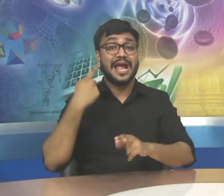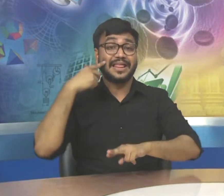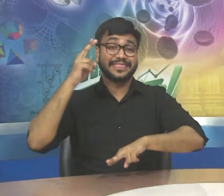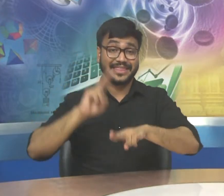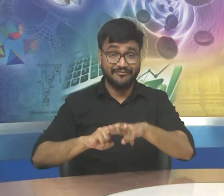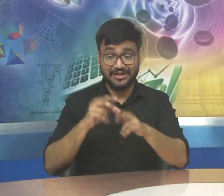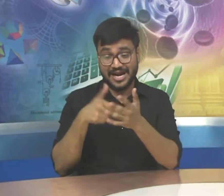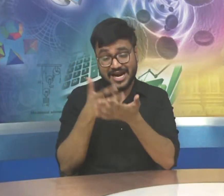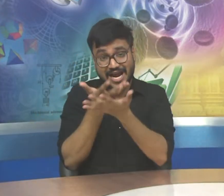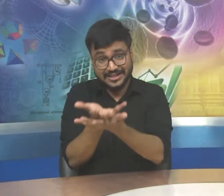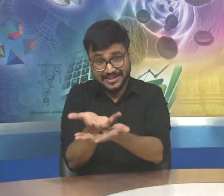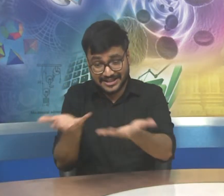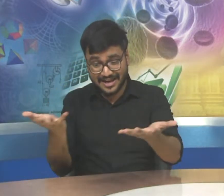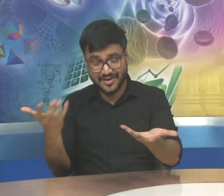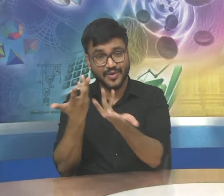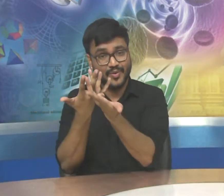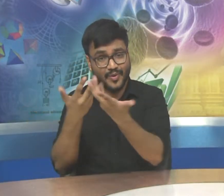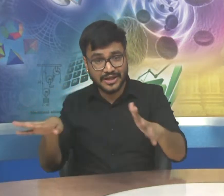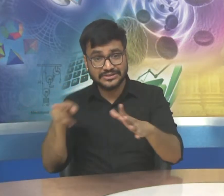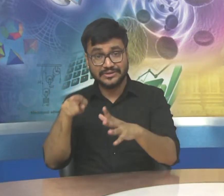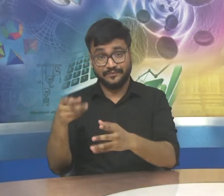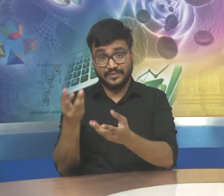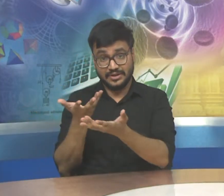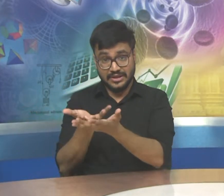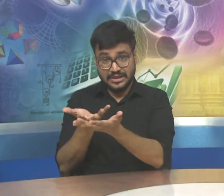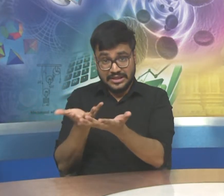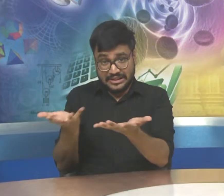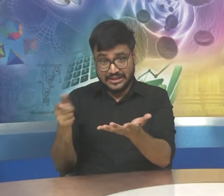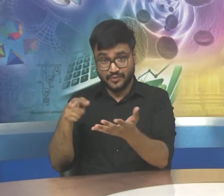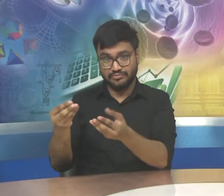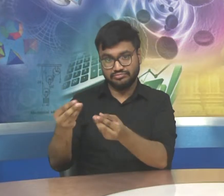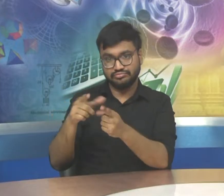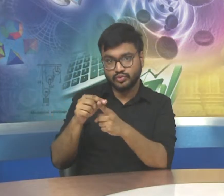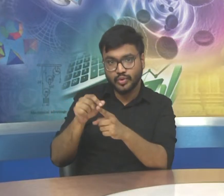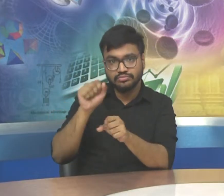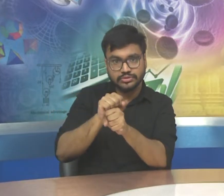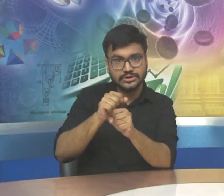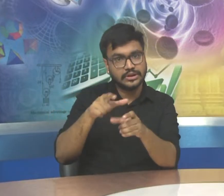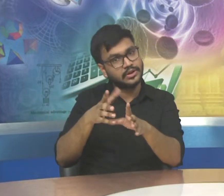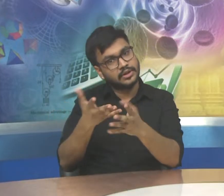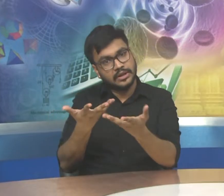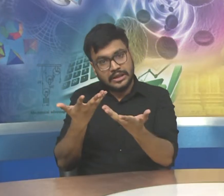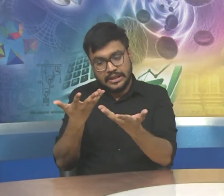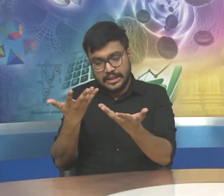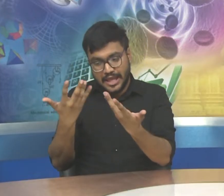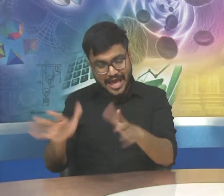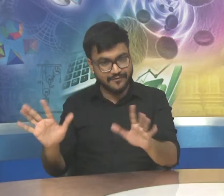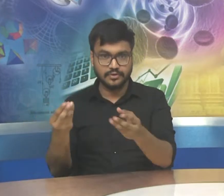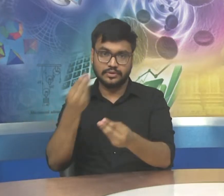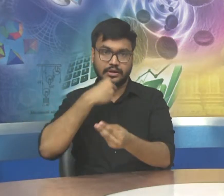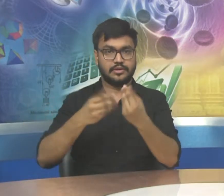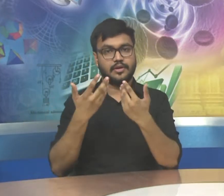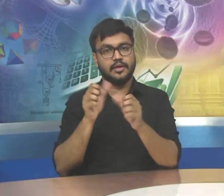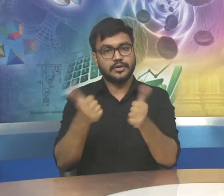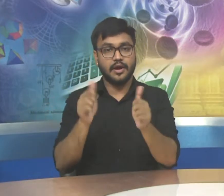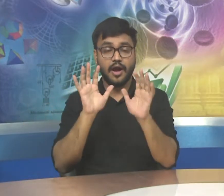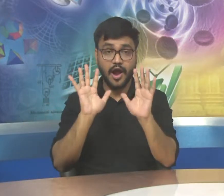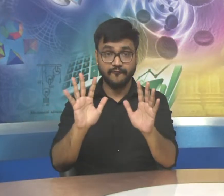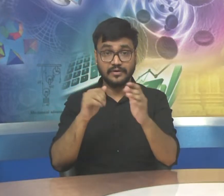If you have energy, you can do work. Any work like eating, reading,